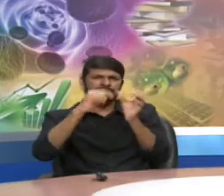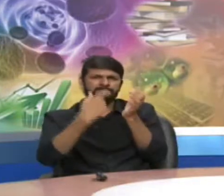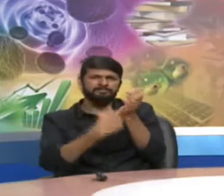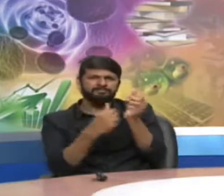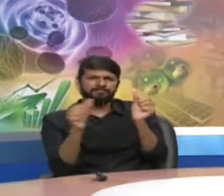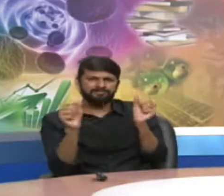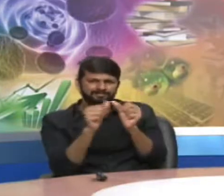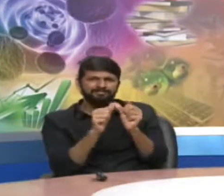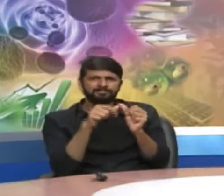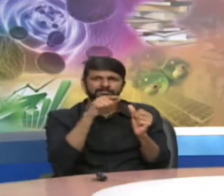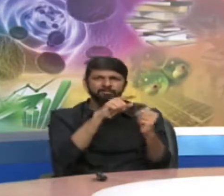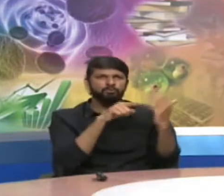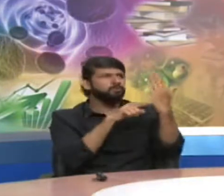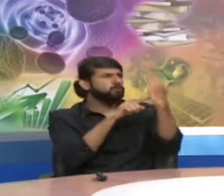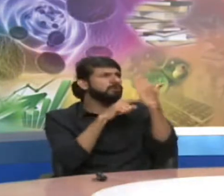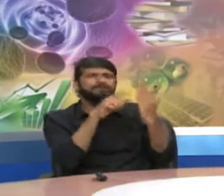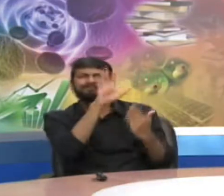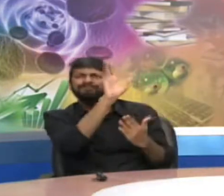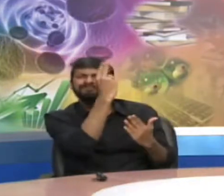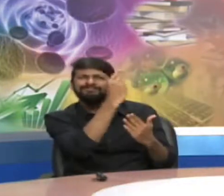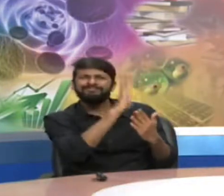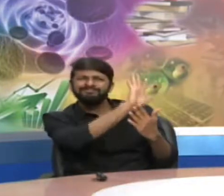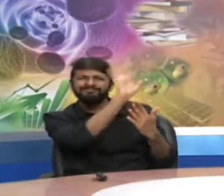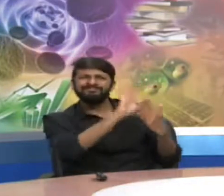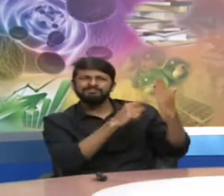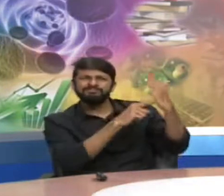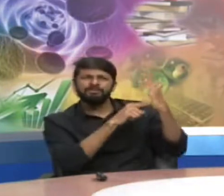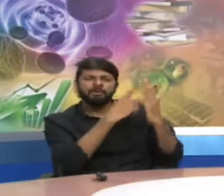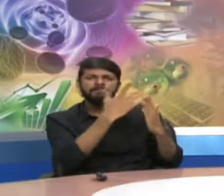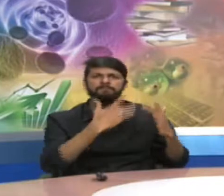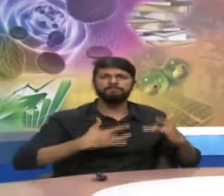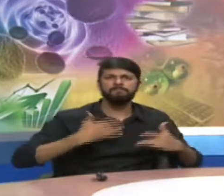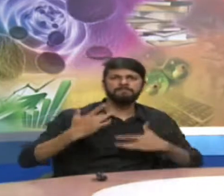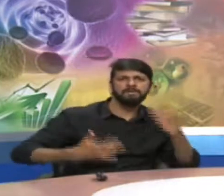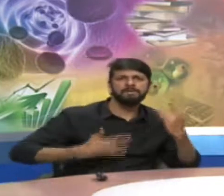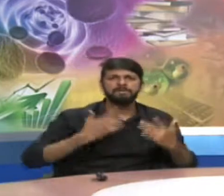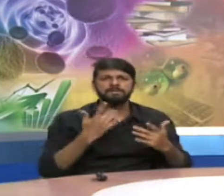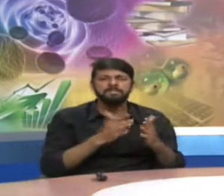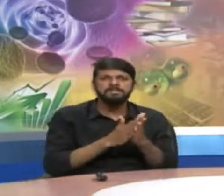Mara is the deity of desire.